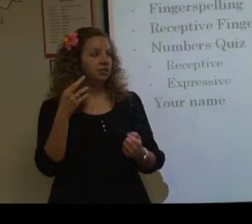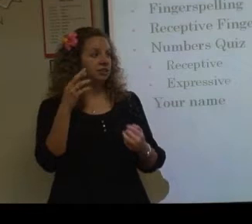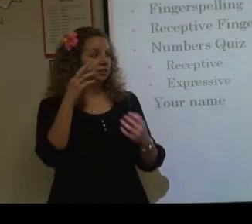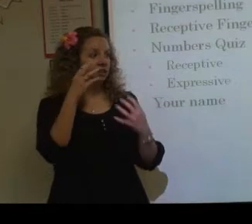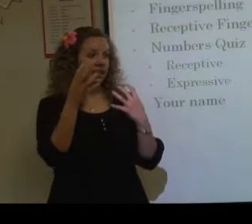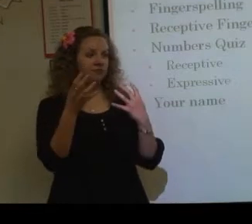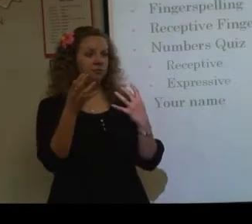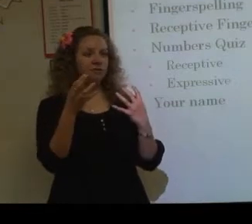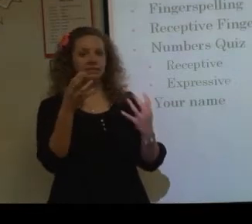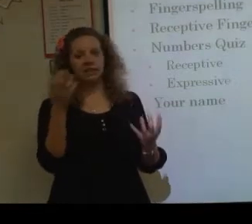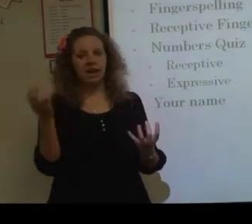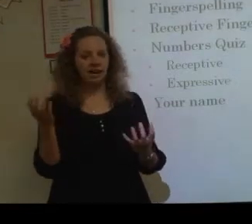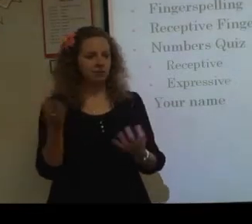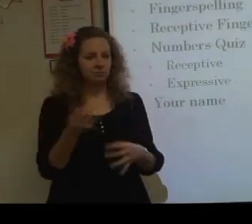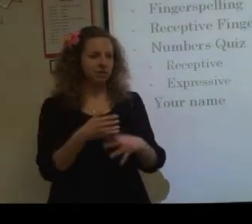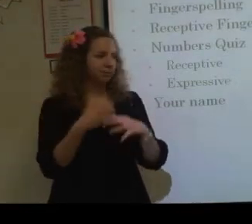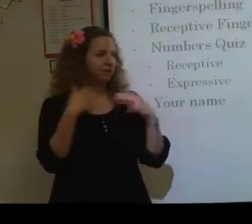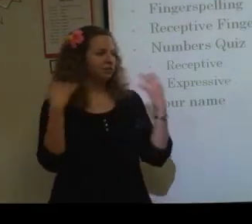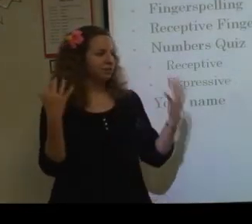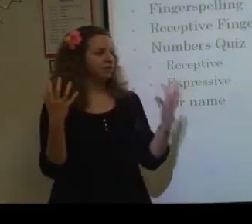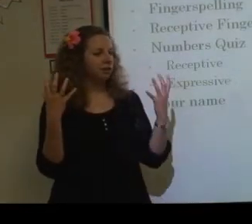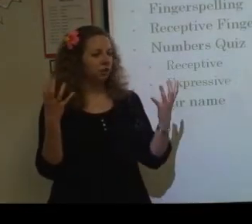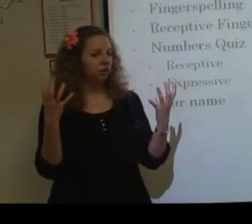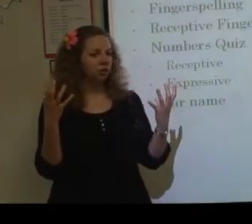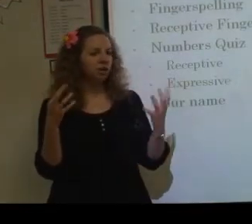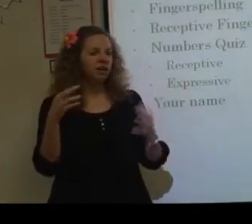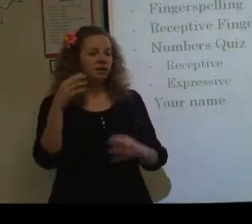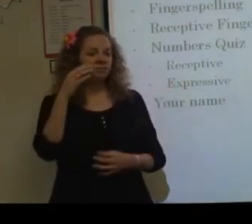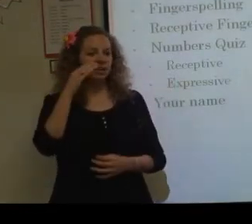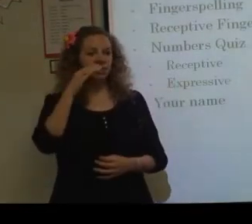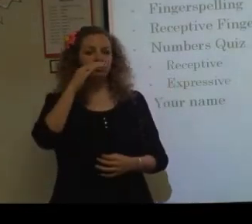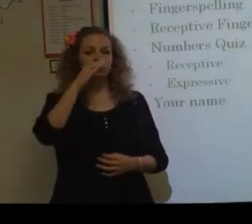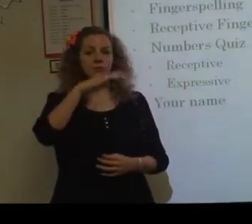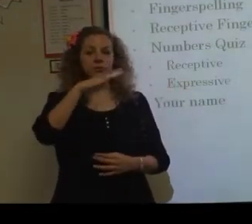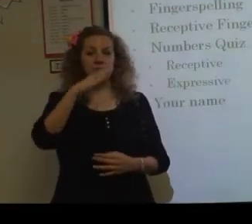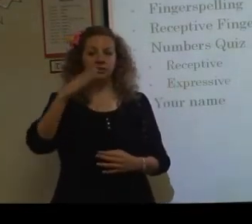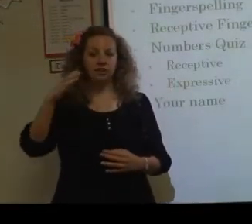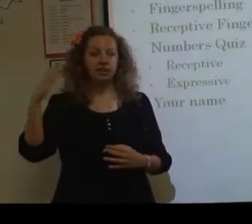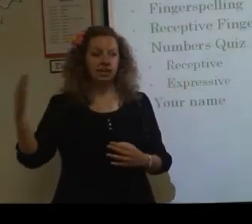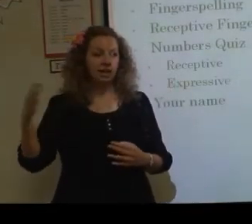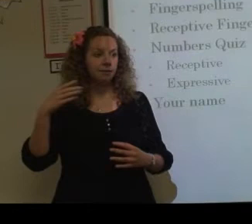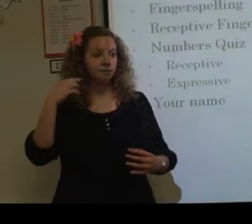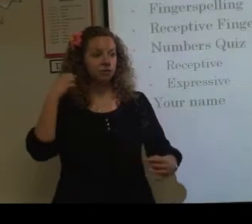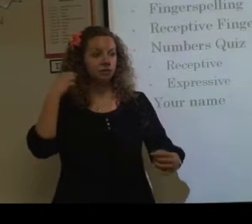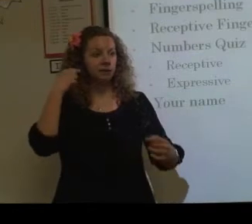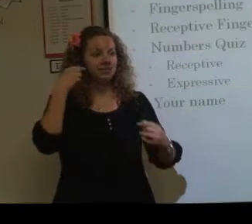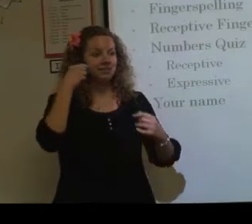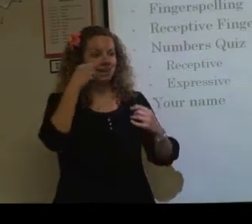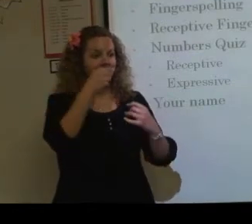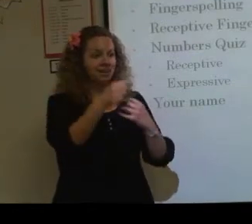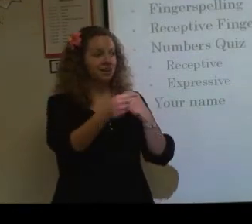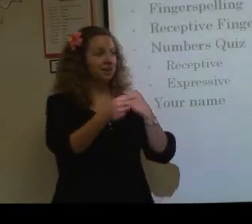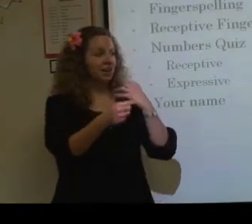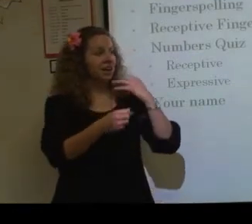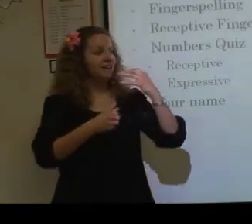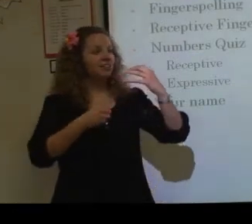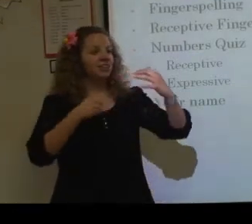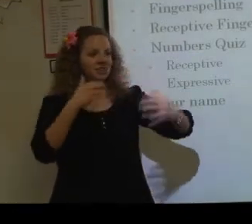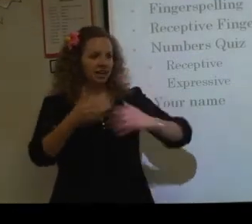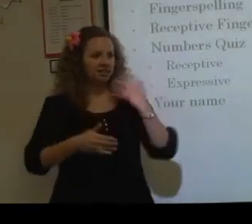then like if you missed the A or something, especially if it was like a long word, then you would be able to fill in that gap just by saying it and having like the next